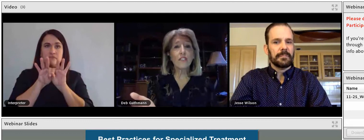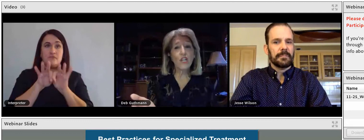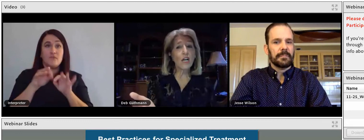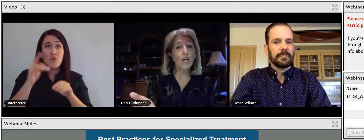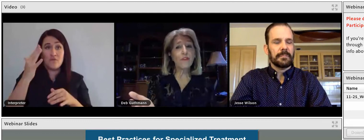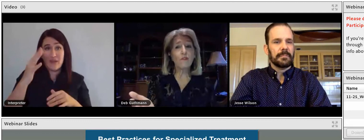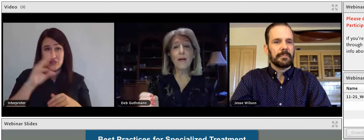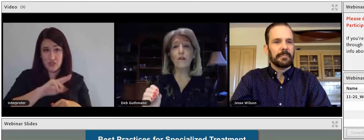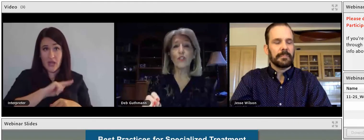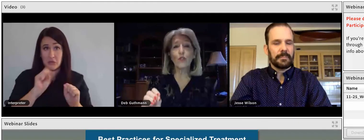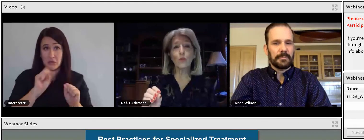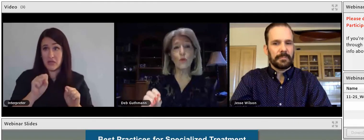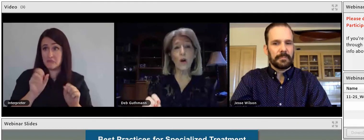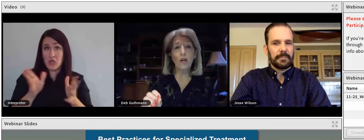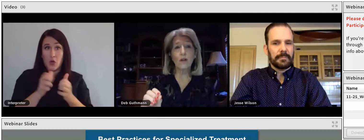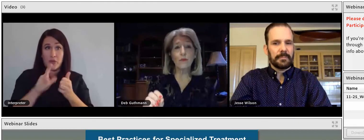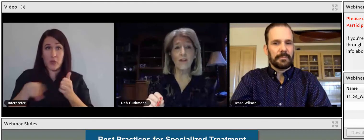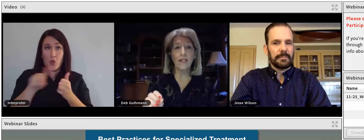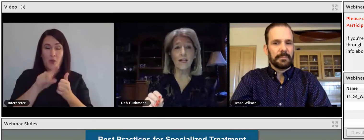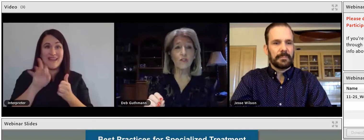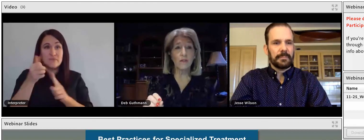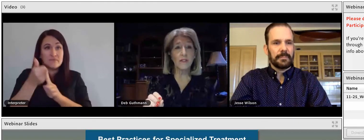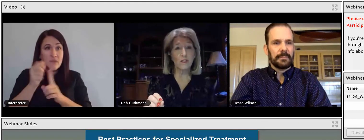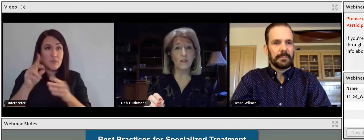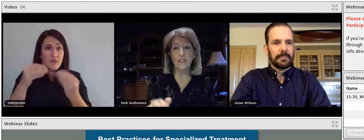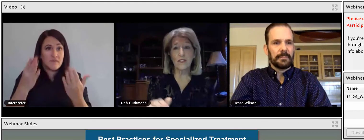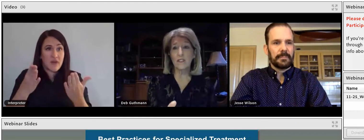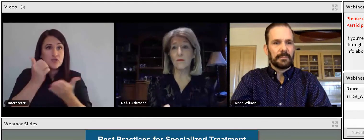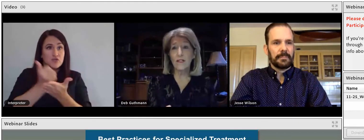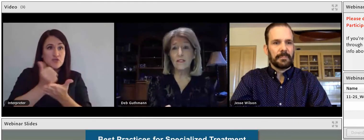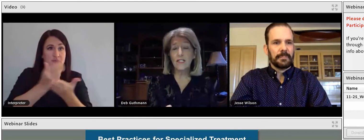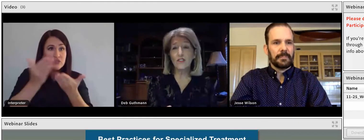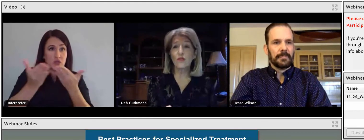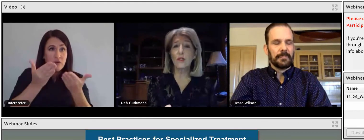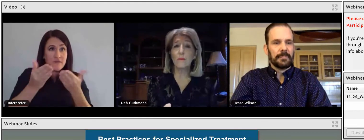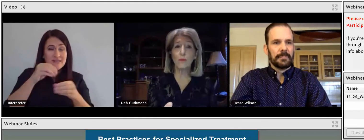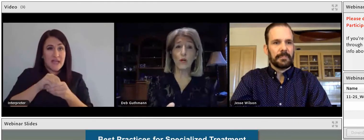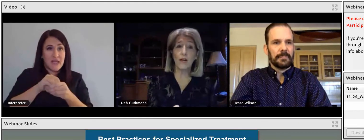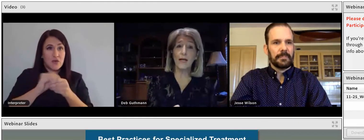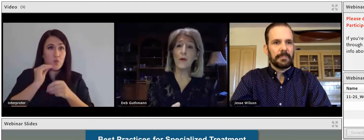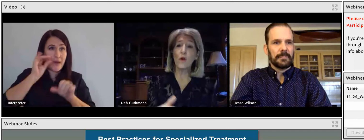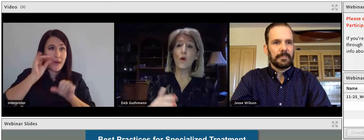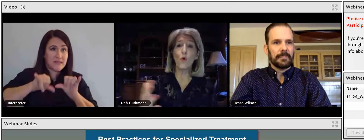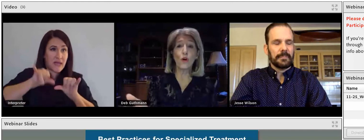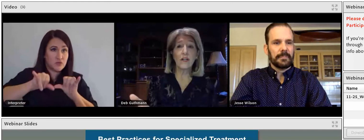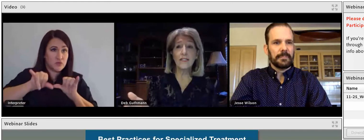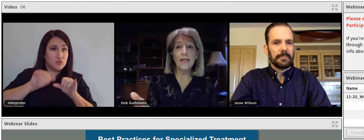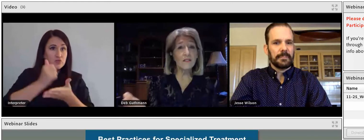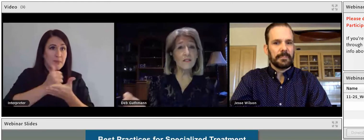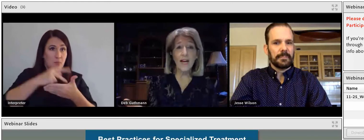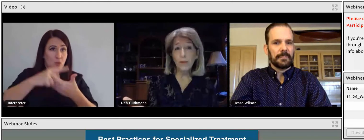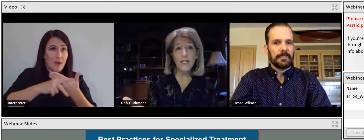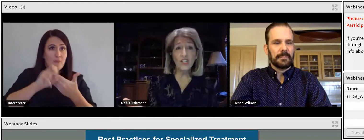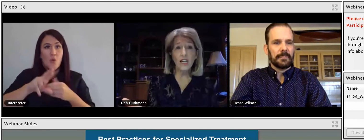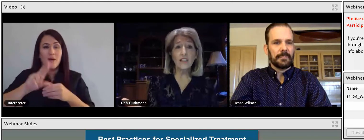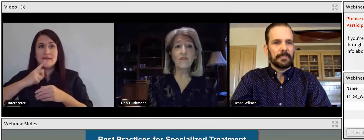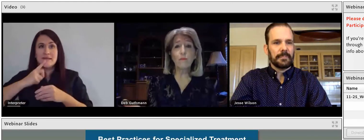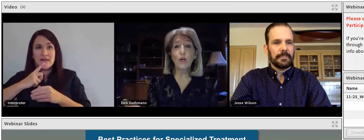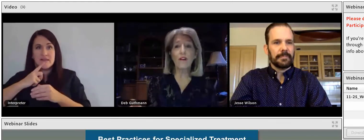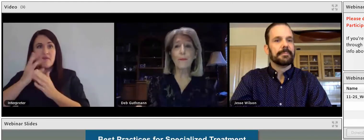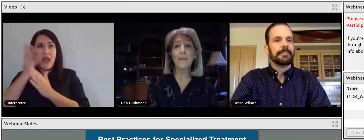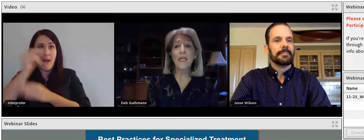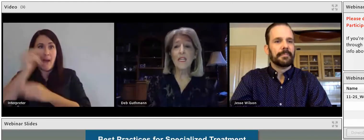point, Michelle can talk with you about if you are providing treatment services in a residential treatment program or an intensive